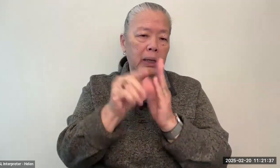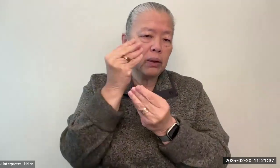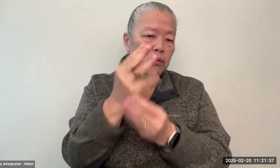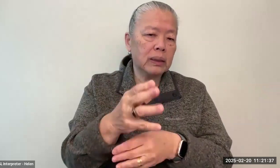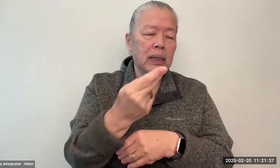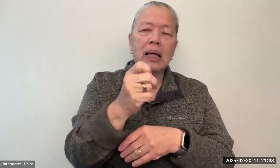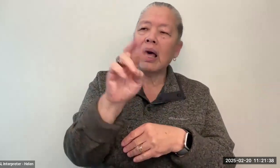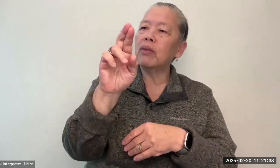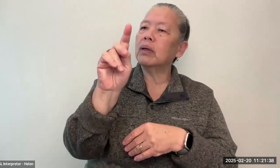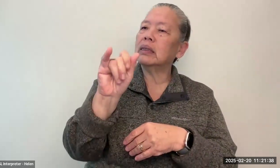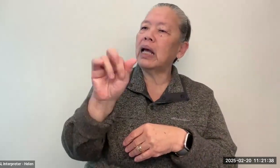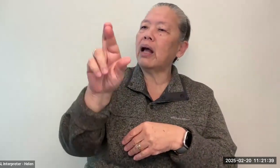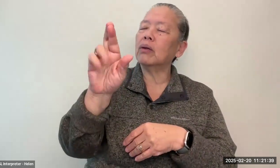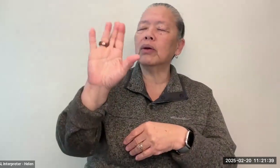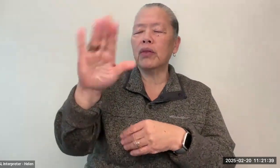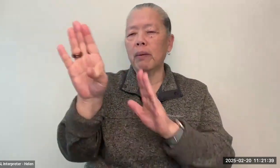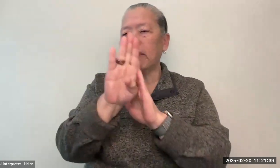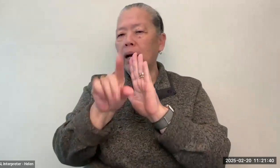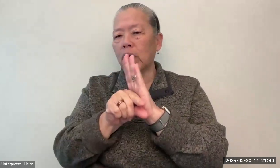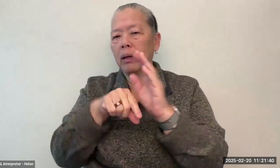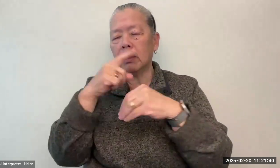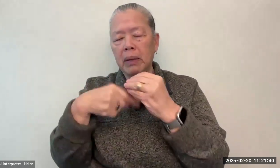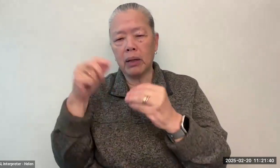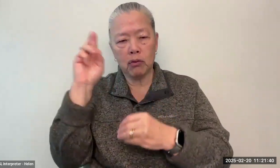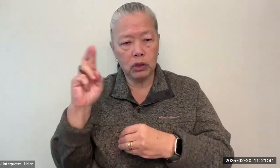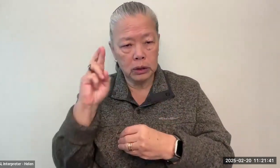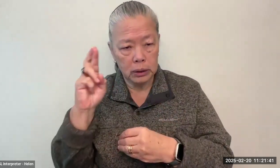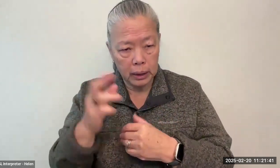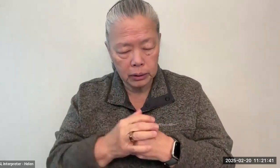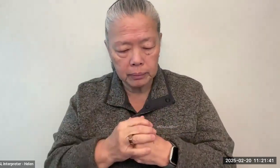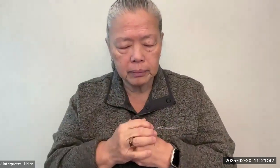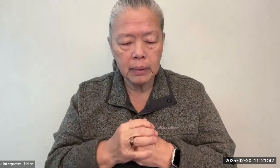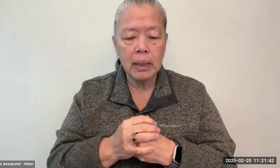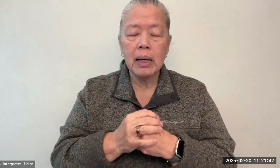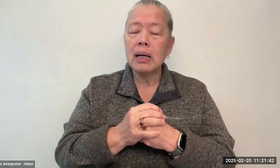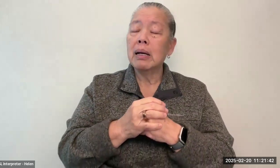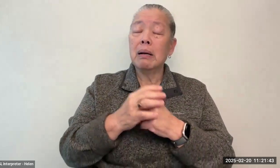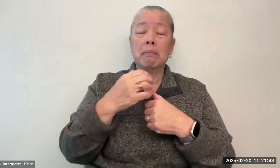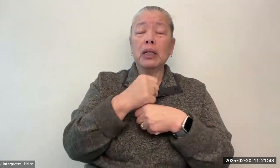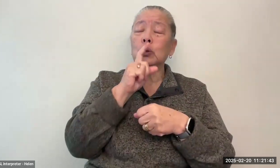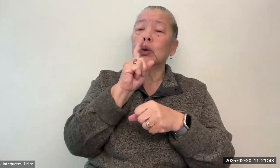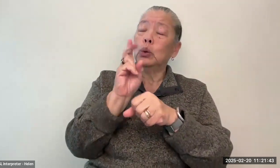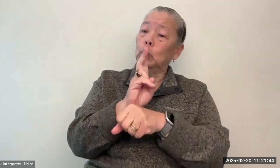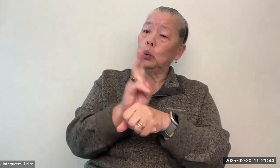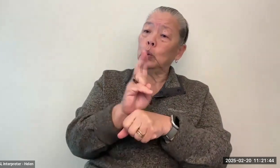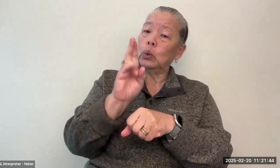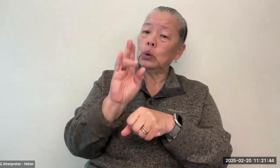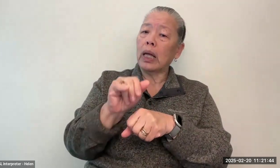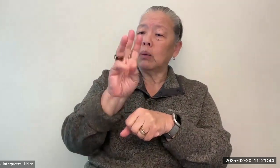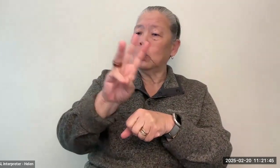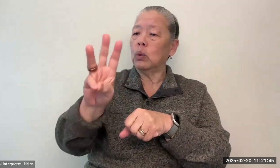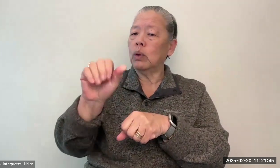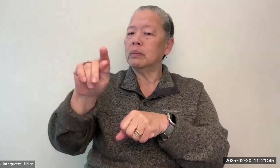about regionalization and everything else that you've heard today. Be sure to return to the site for that in the days